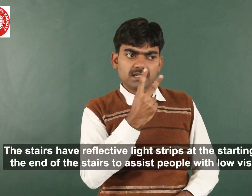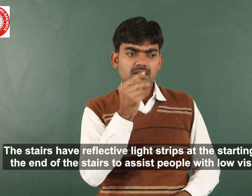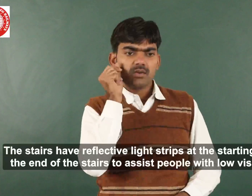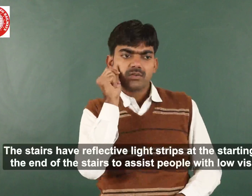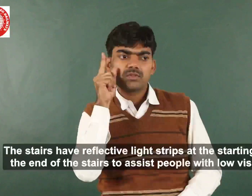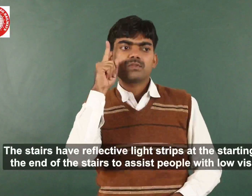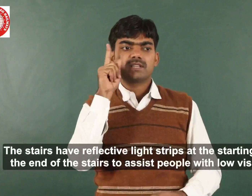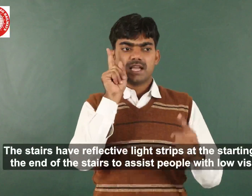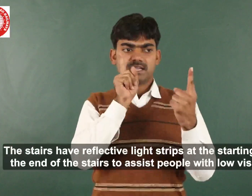vision.